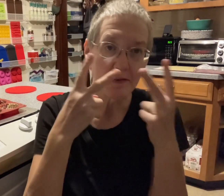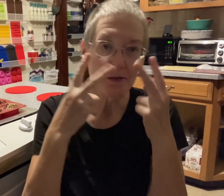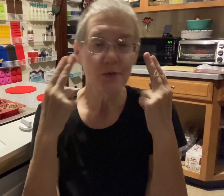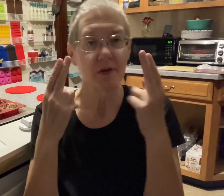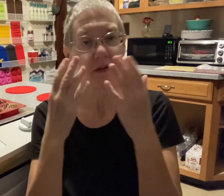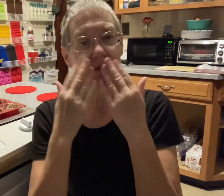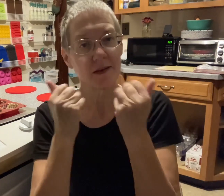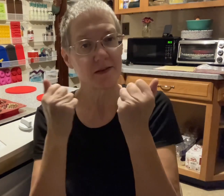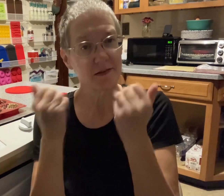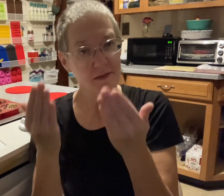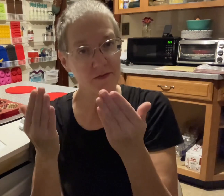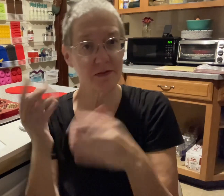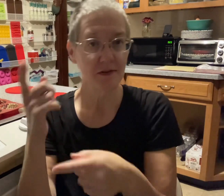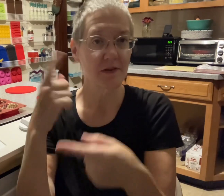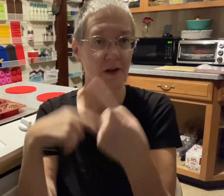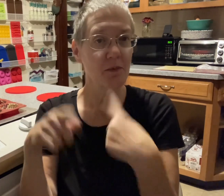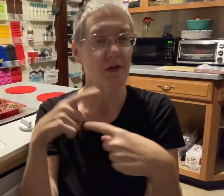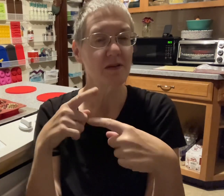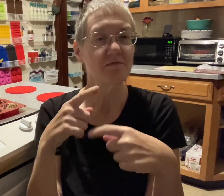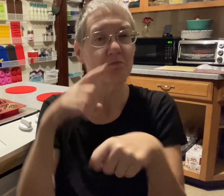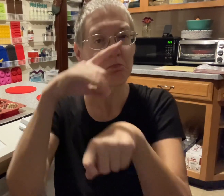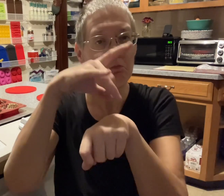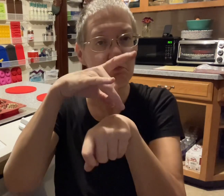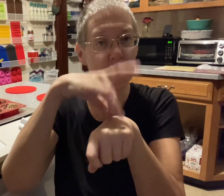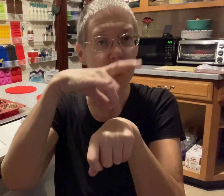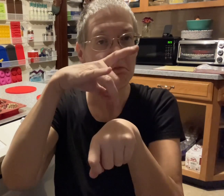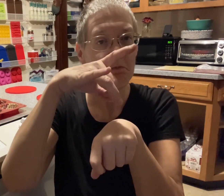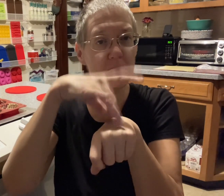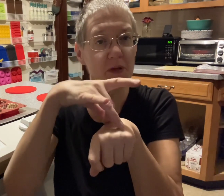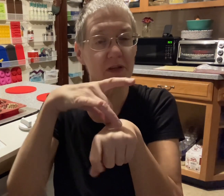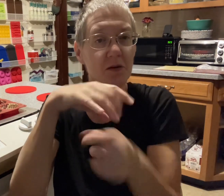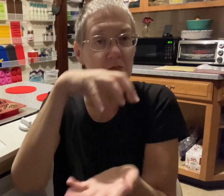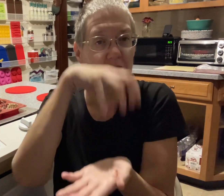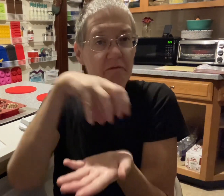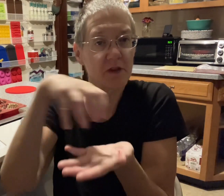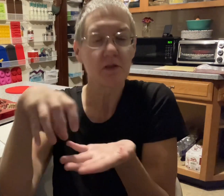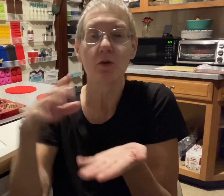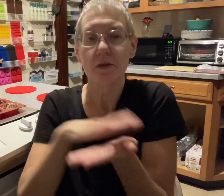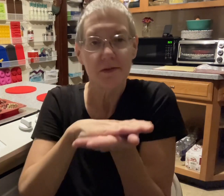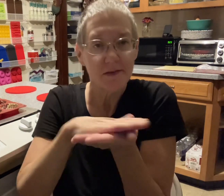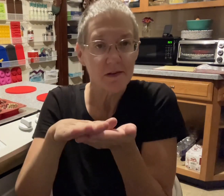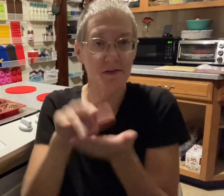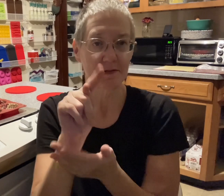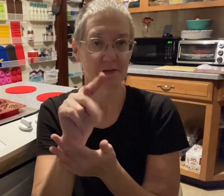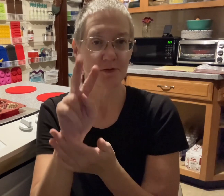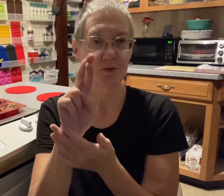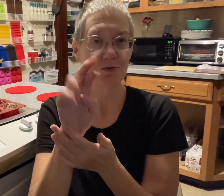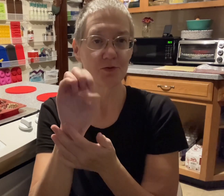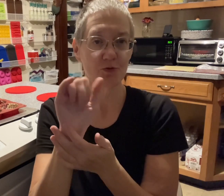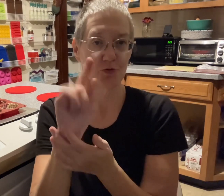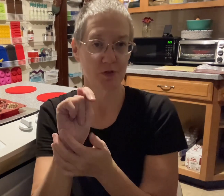Now, fall is Halloween and Thanksgiving time, and pumpkin muffins are a nice